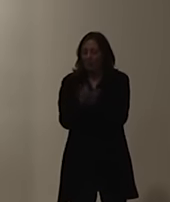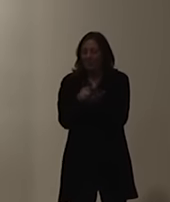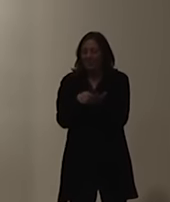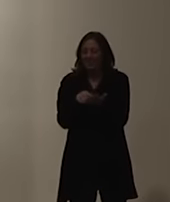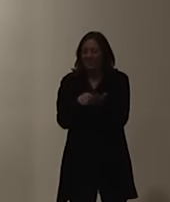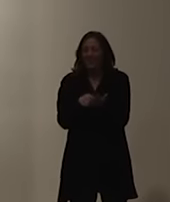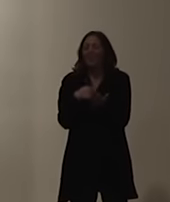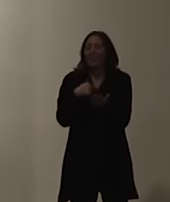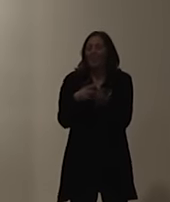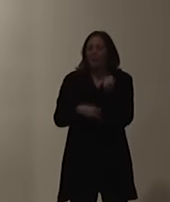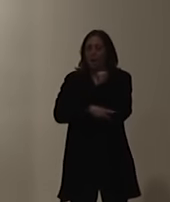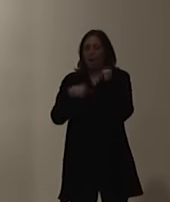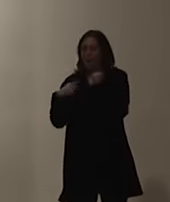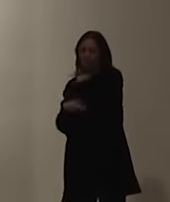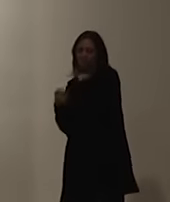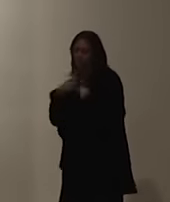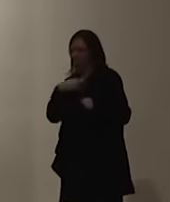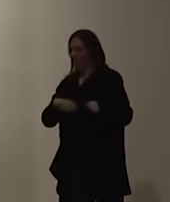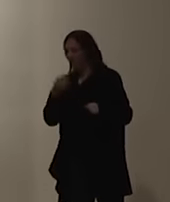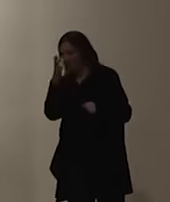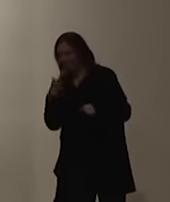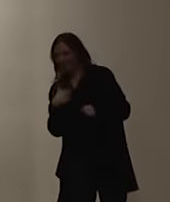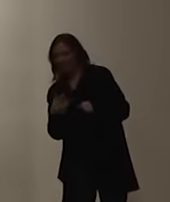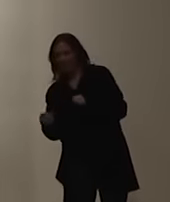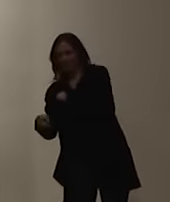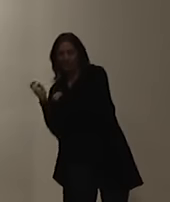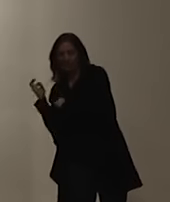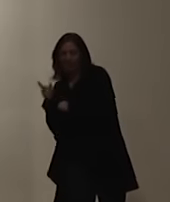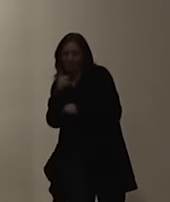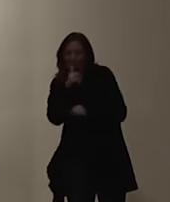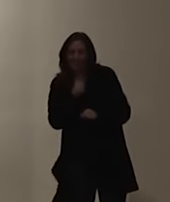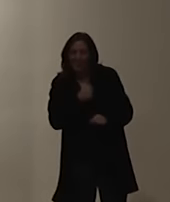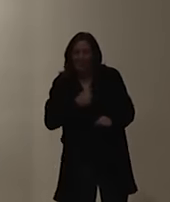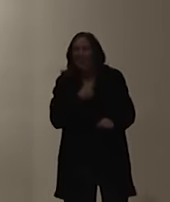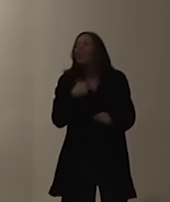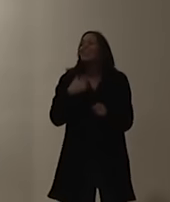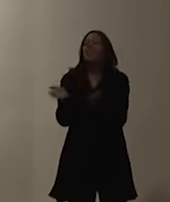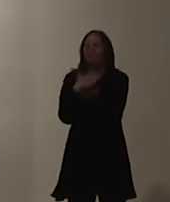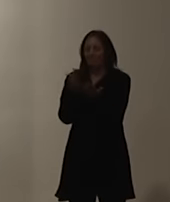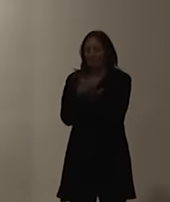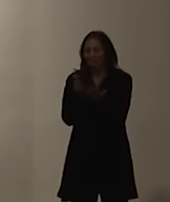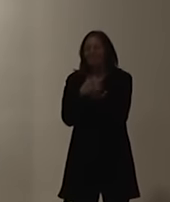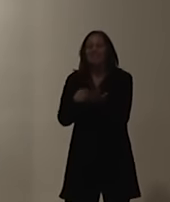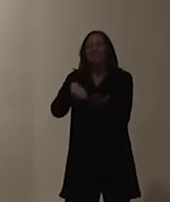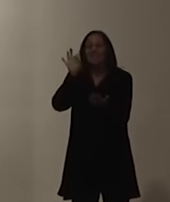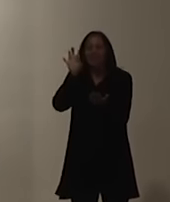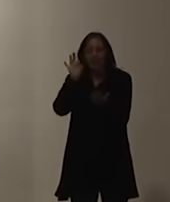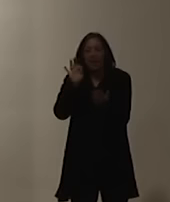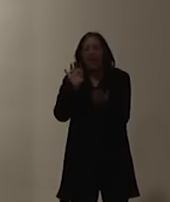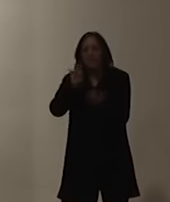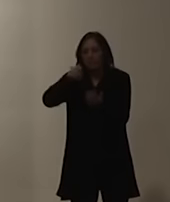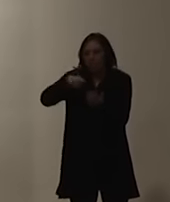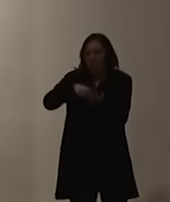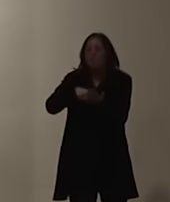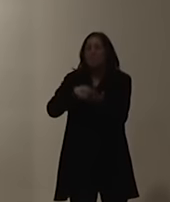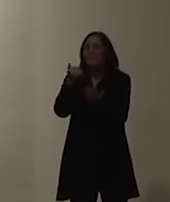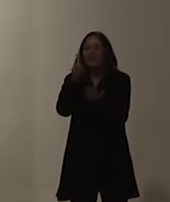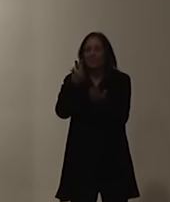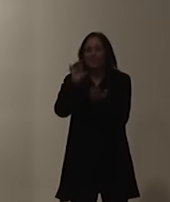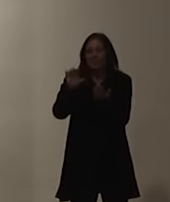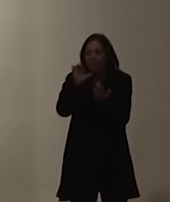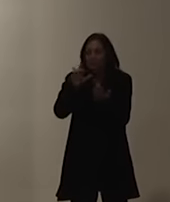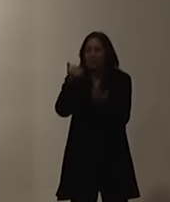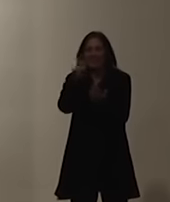and I just looked in the index and a map, and there's Port Loco. 17th century, 16th century, it's been there for a while. I'd never heard of